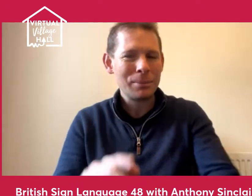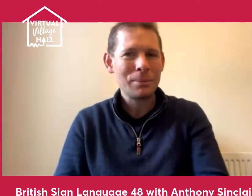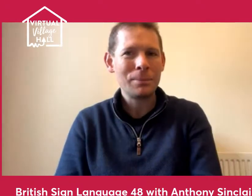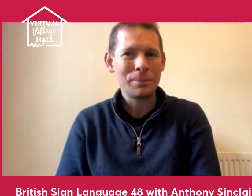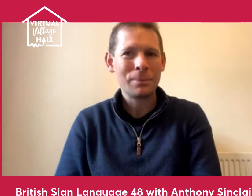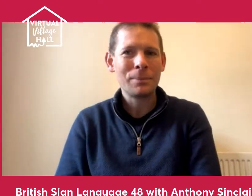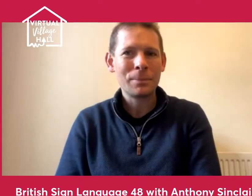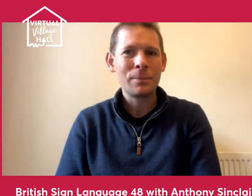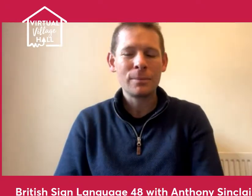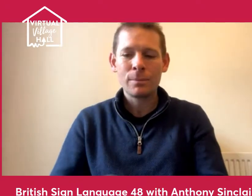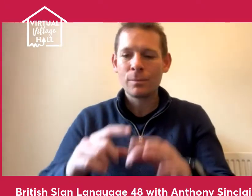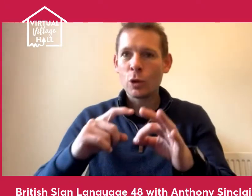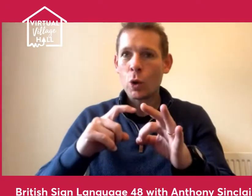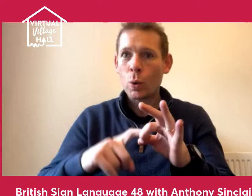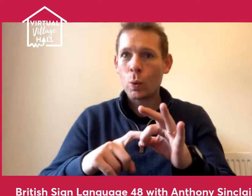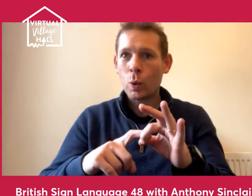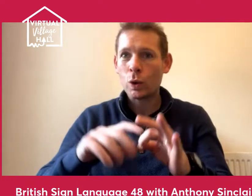What time is it?